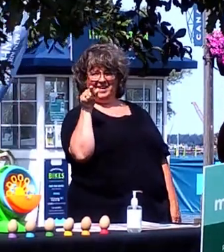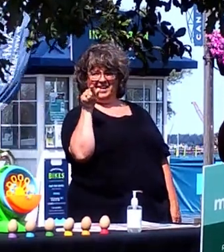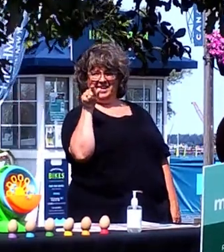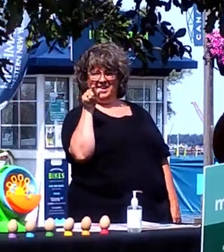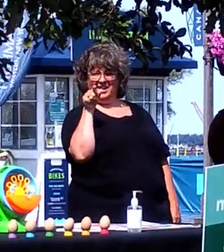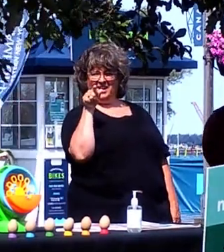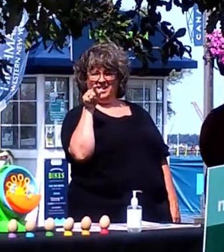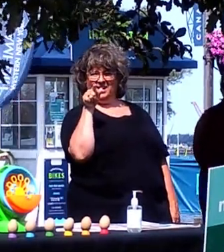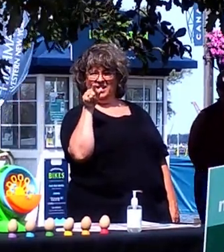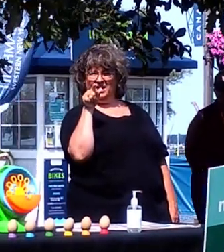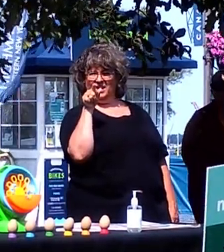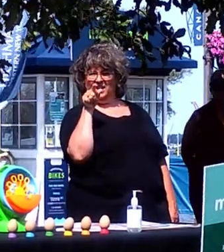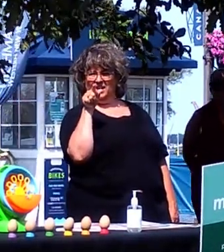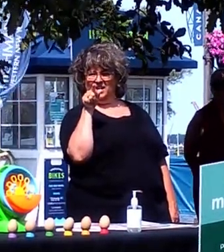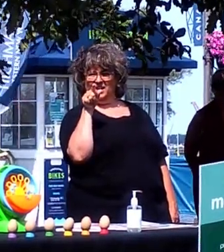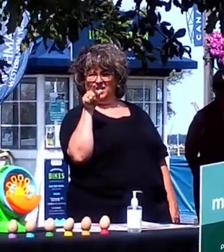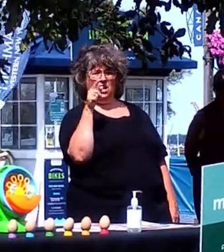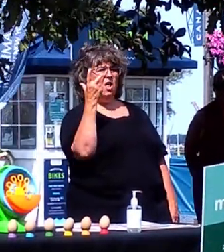and